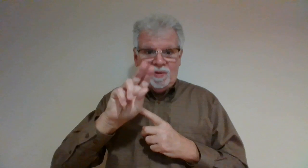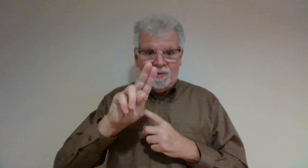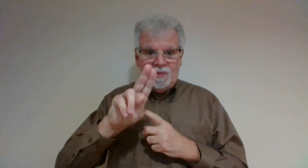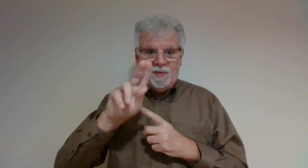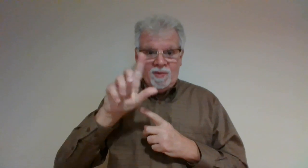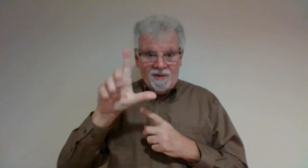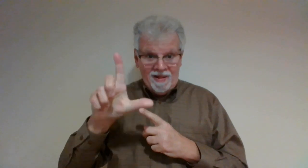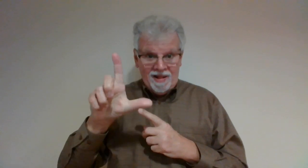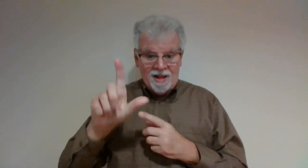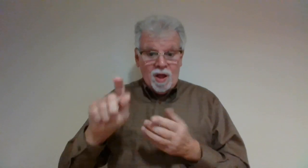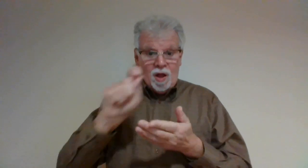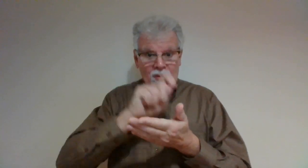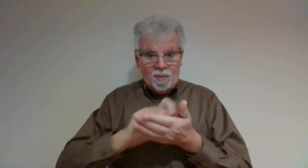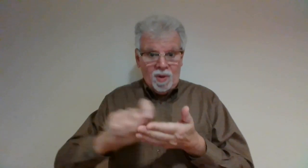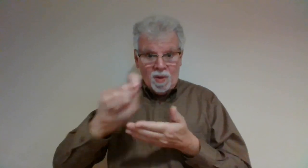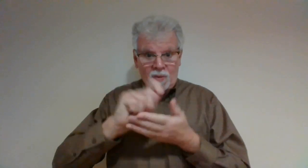From the letter of St. Paul